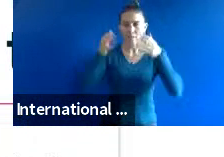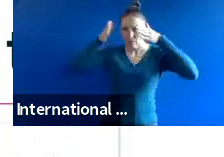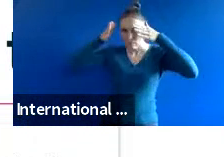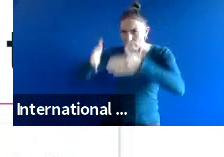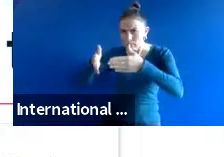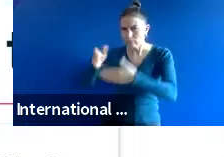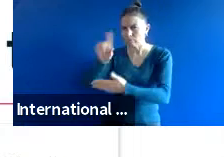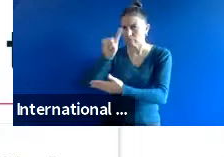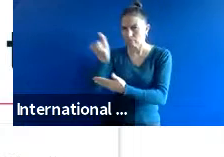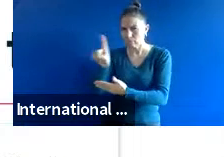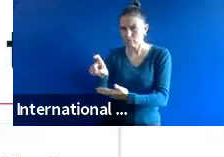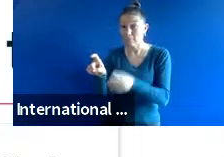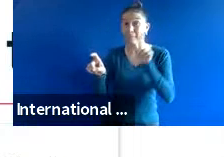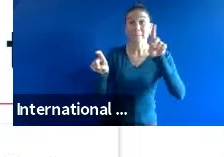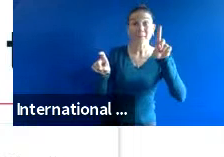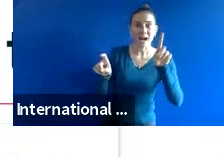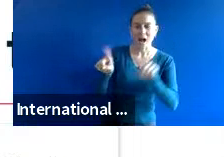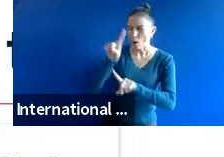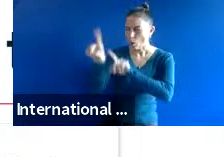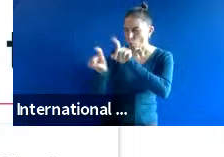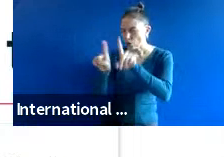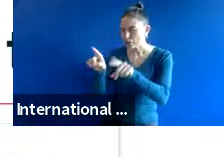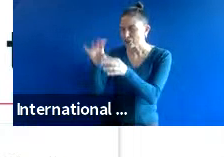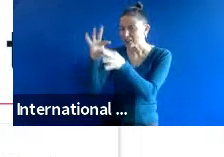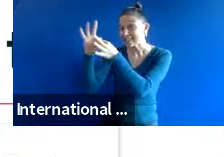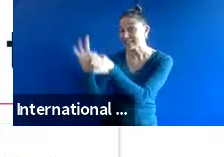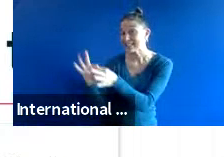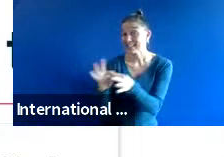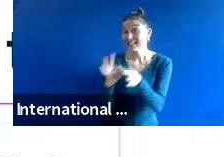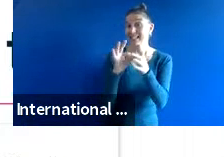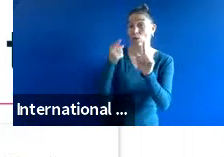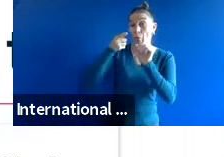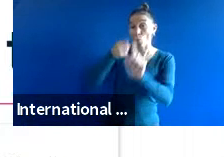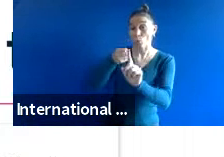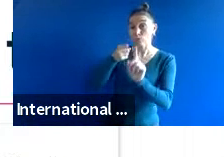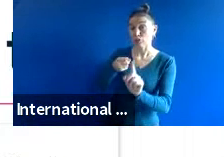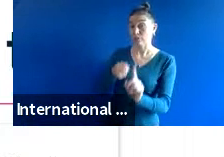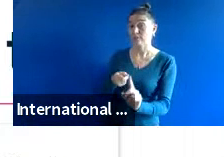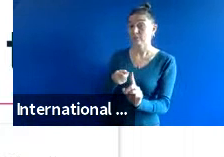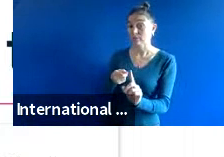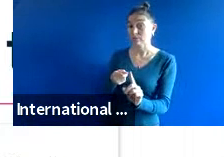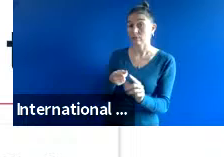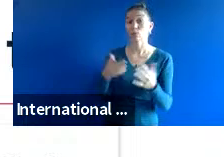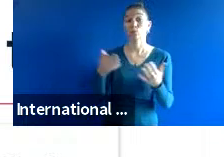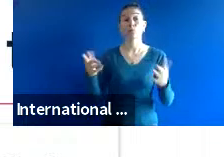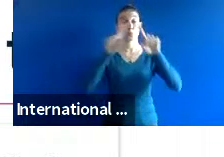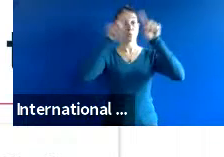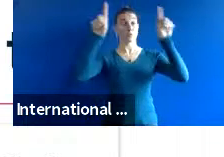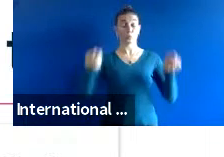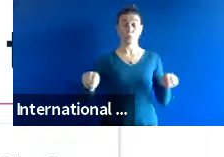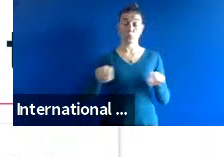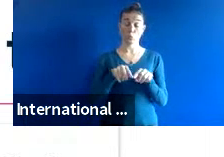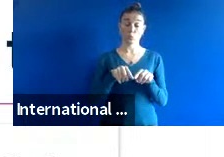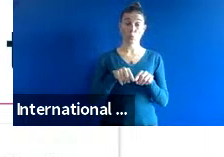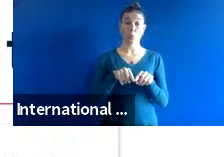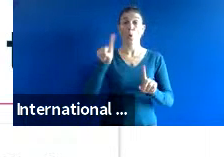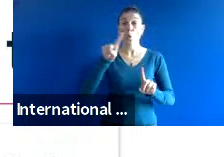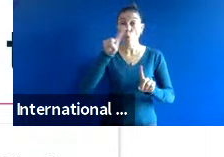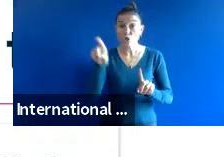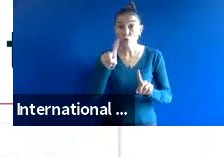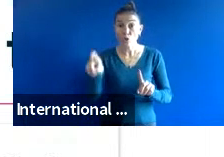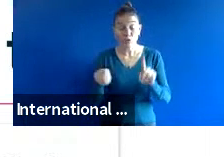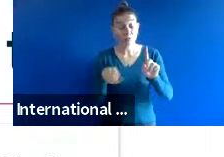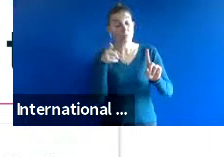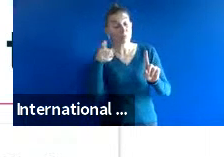the objectives. And so they can go through a questionnaire with questions on does your institution